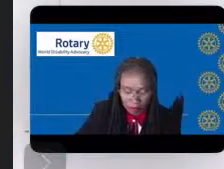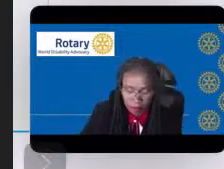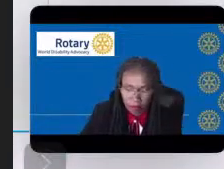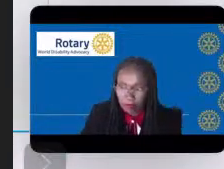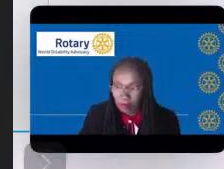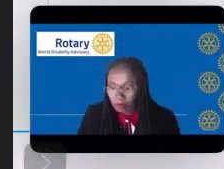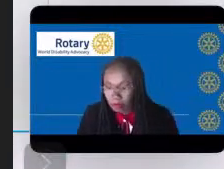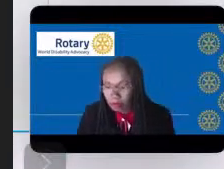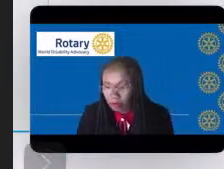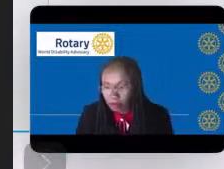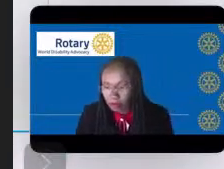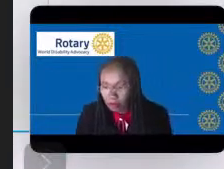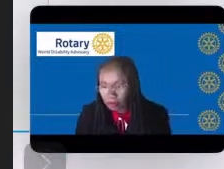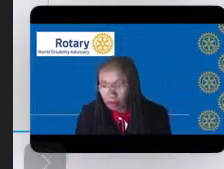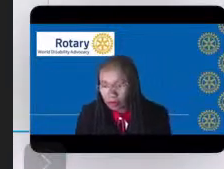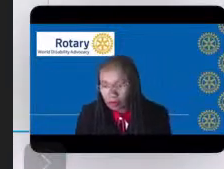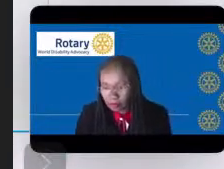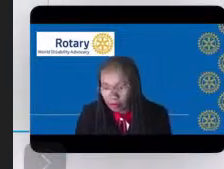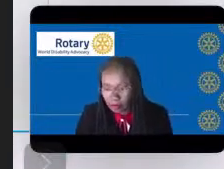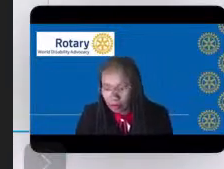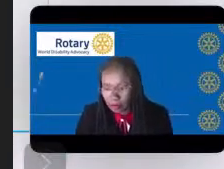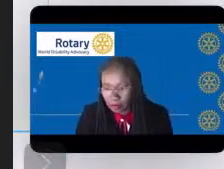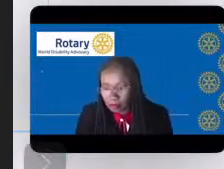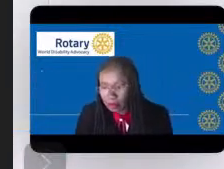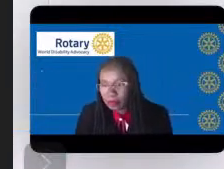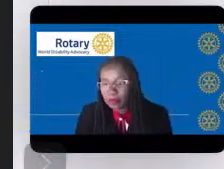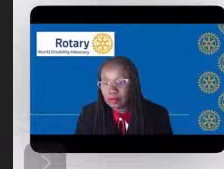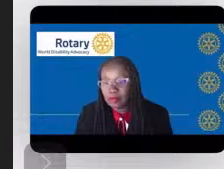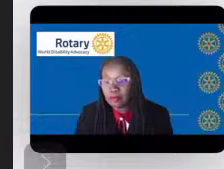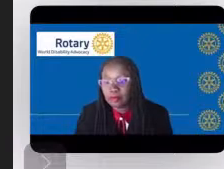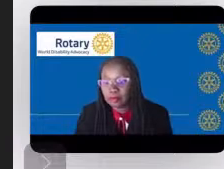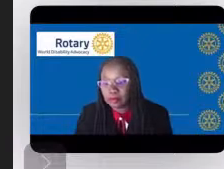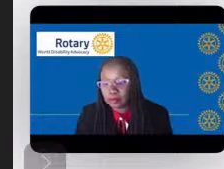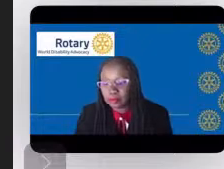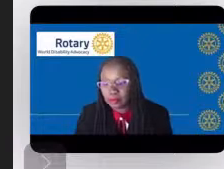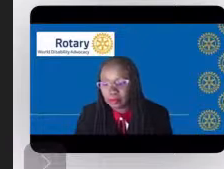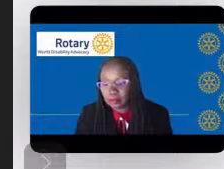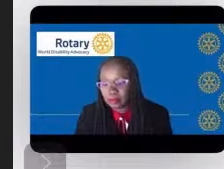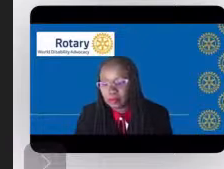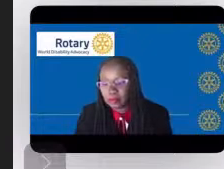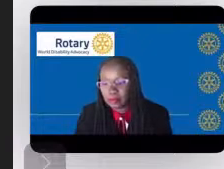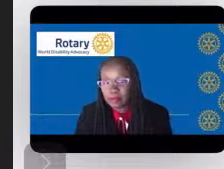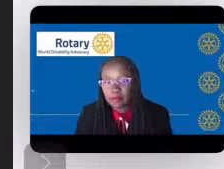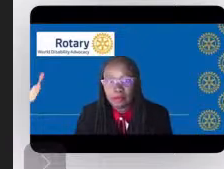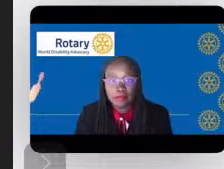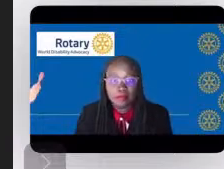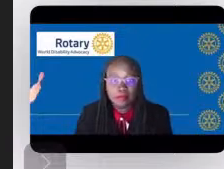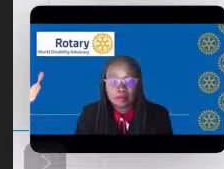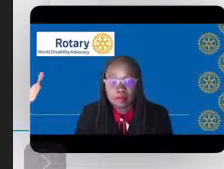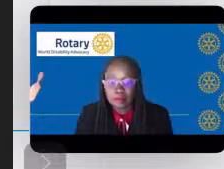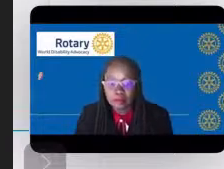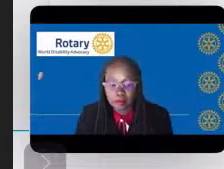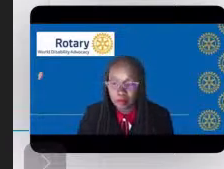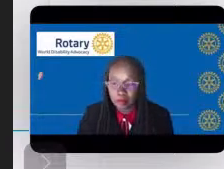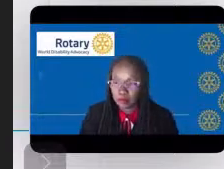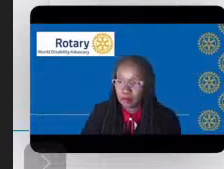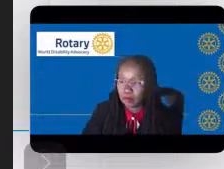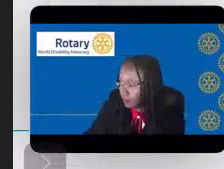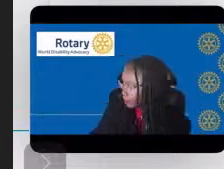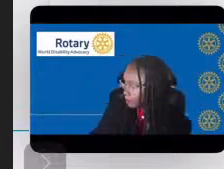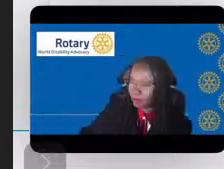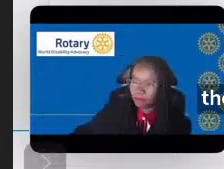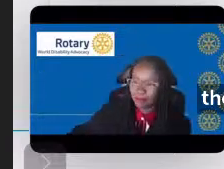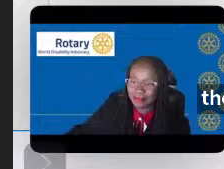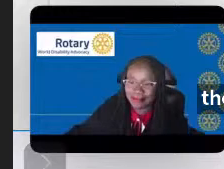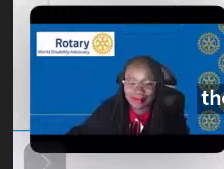yes, this is me. I've been here before. So the question is, we're going to draw together. How are you feeling? And this